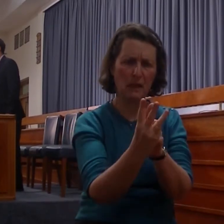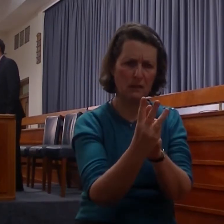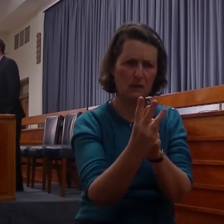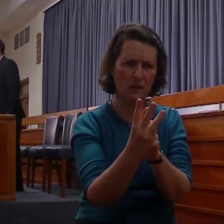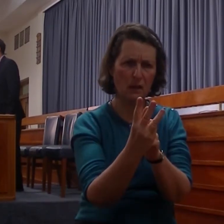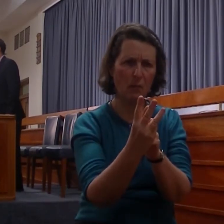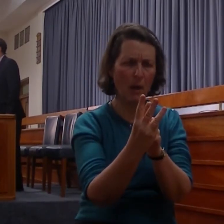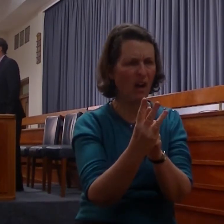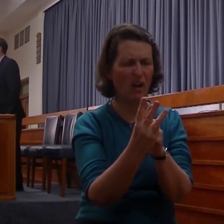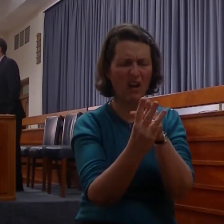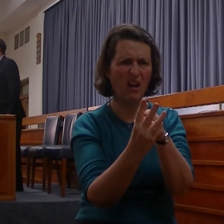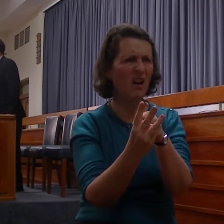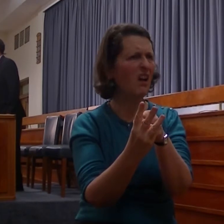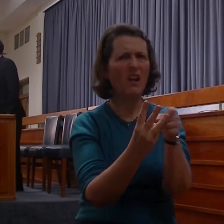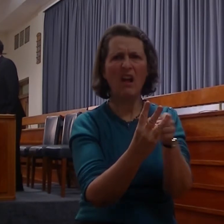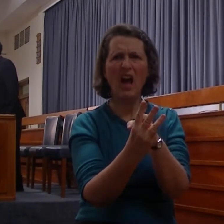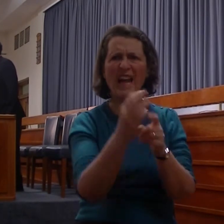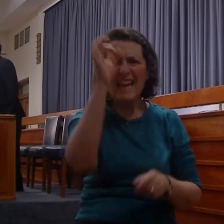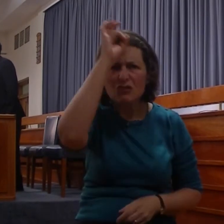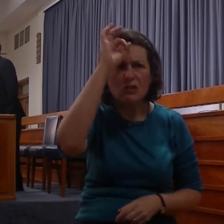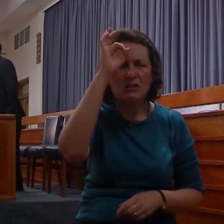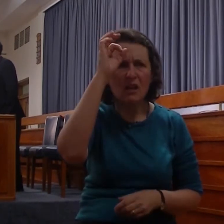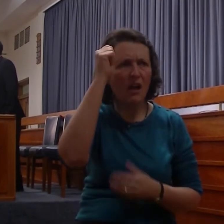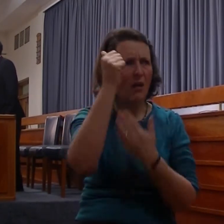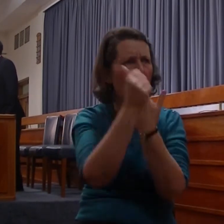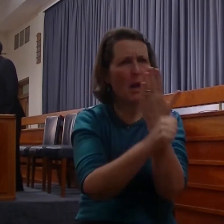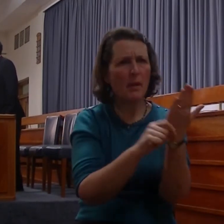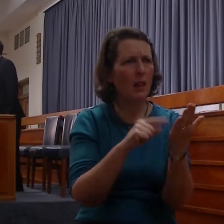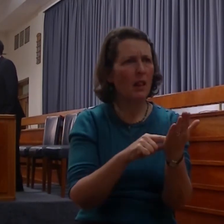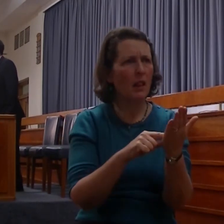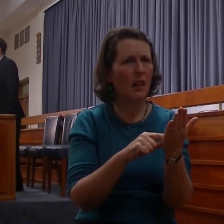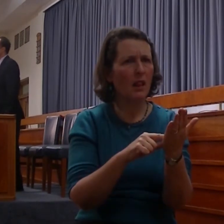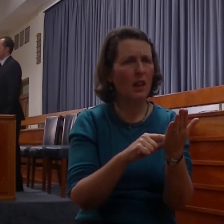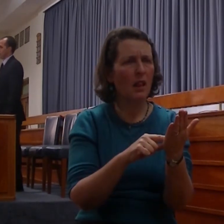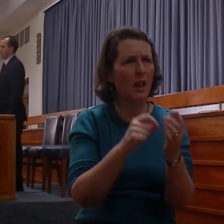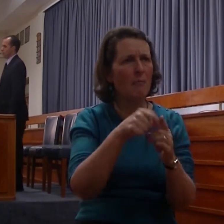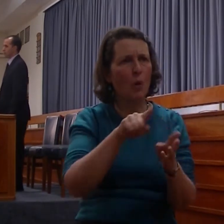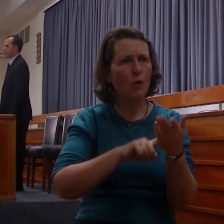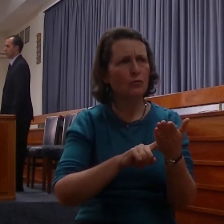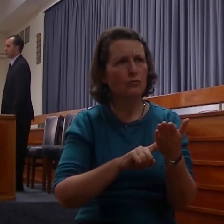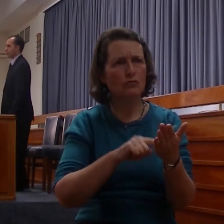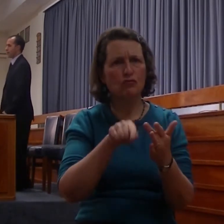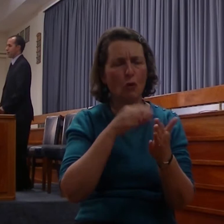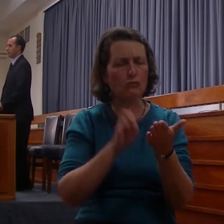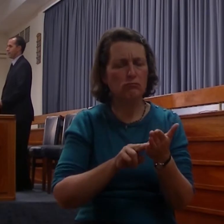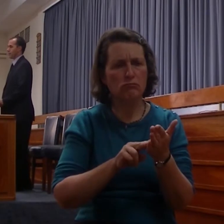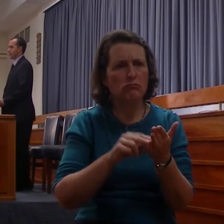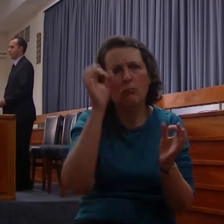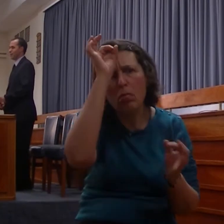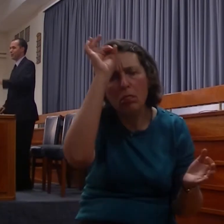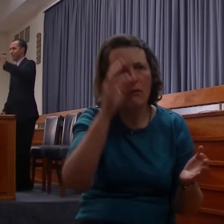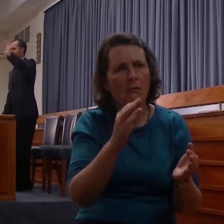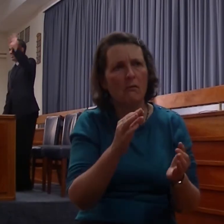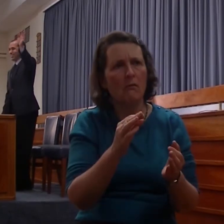he met with the three so-called Christians. They were so ignorant about the word of God that they did